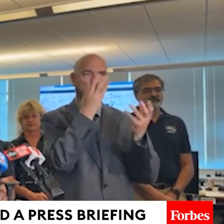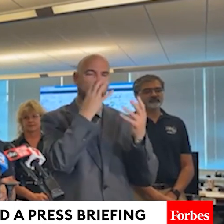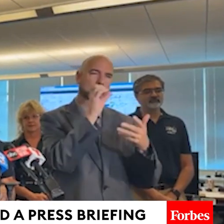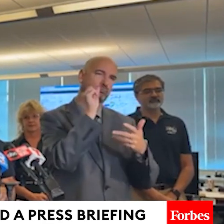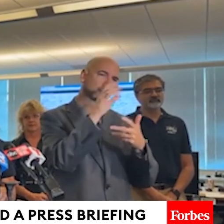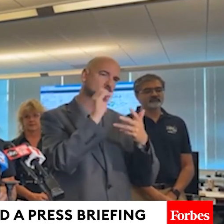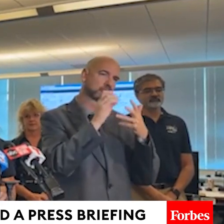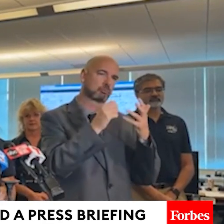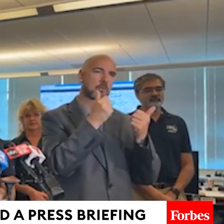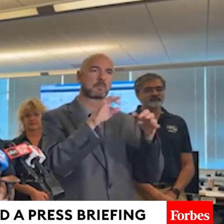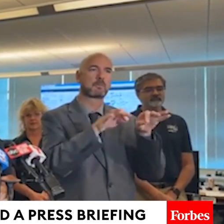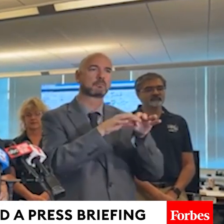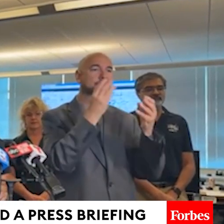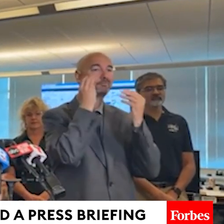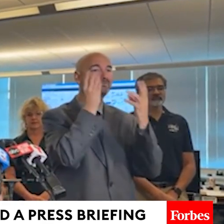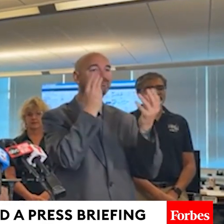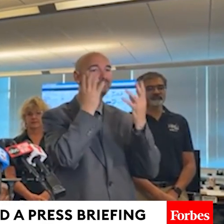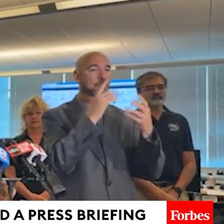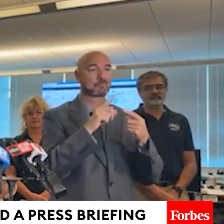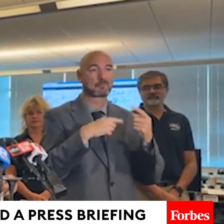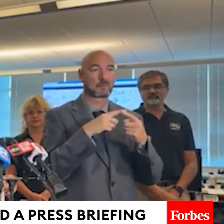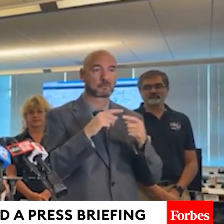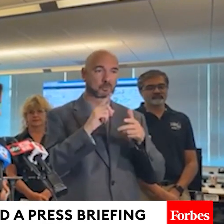importante relacionada a la tormenta.